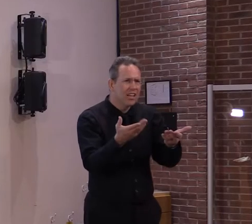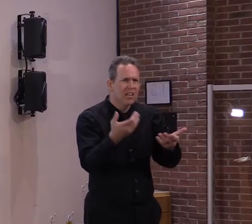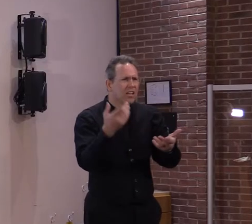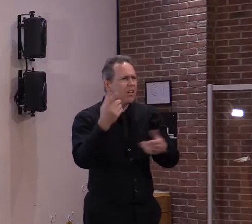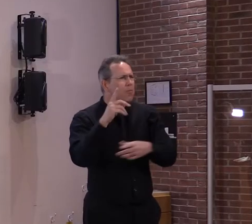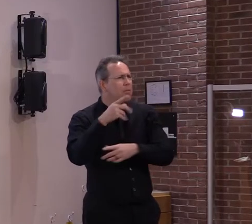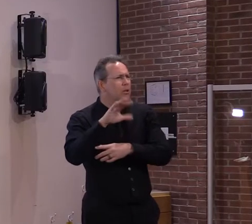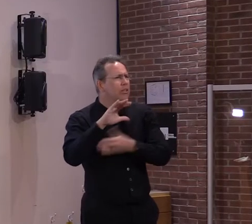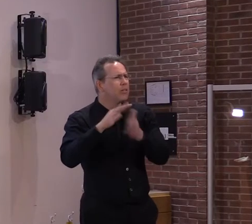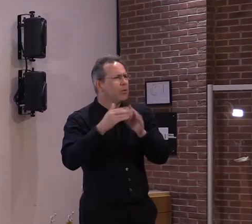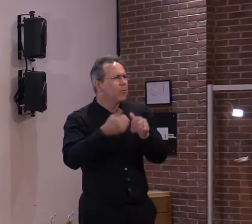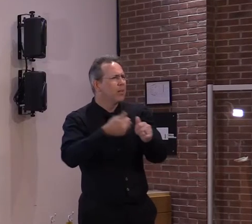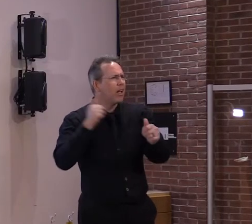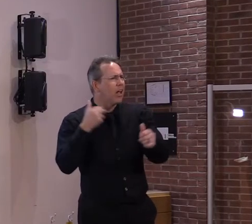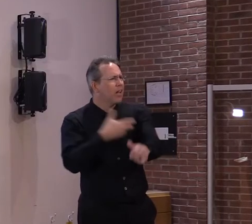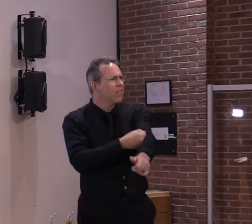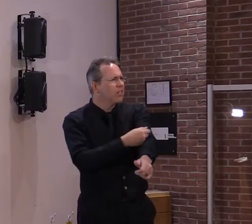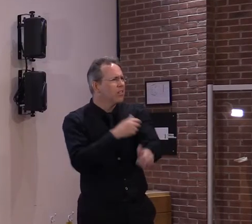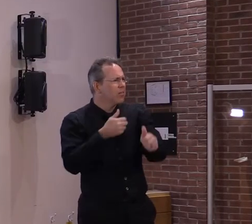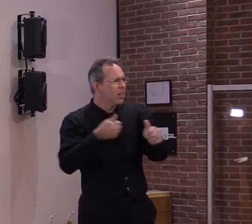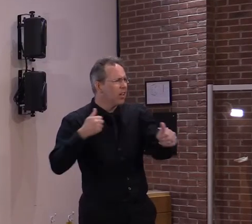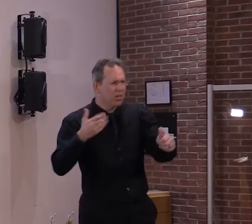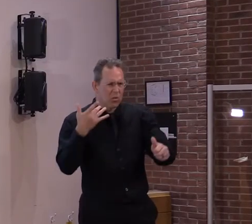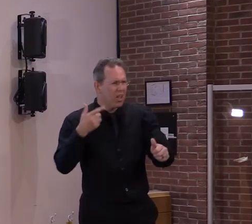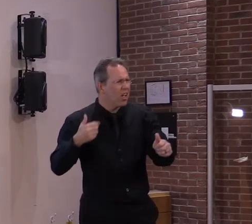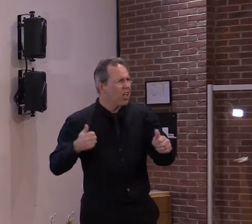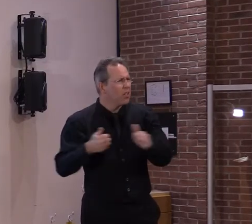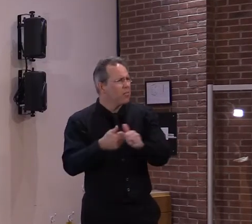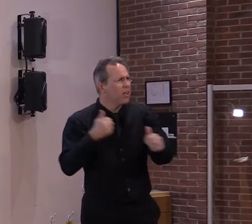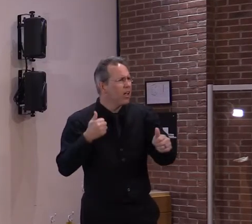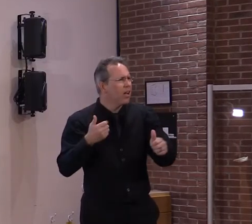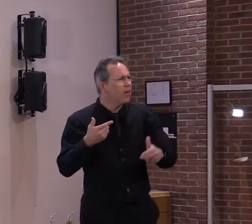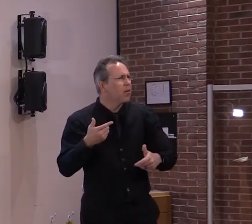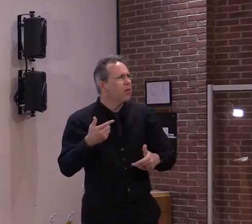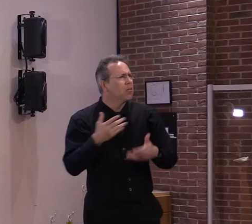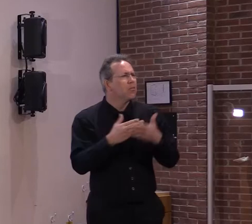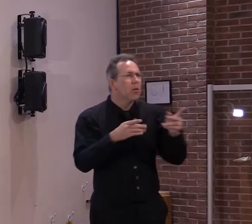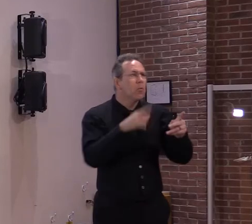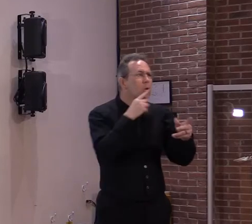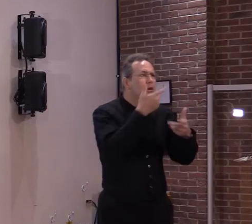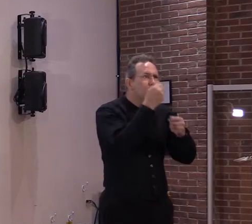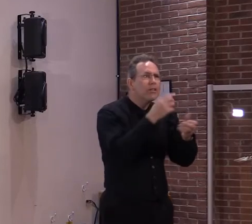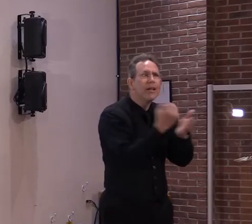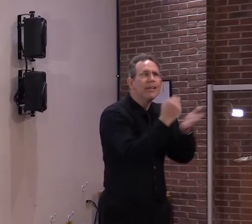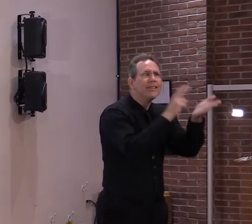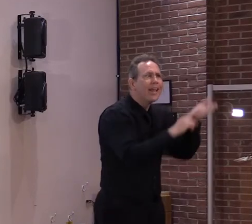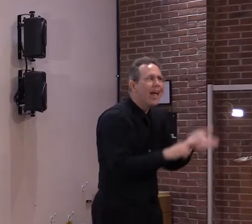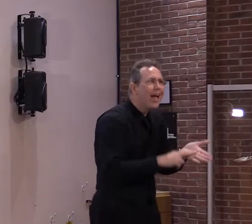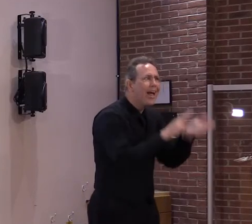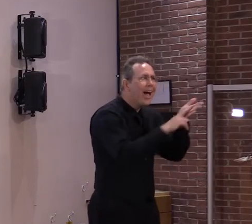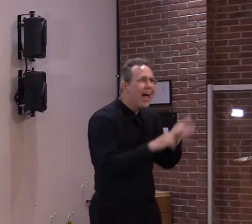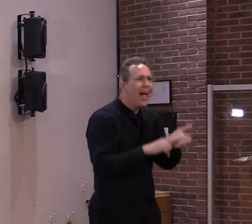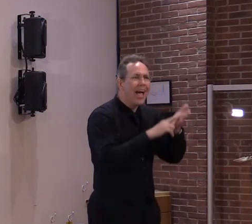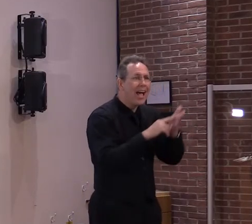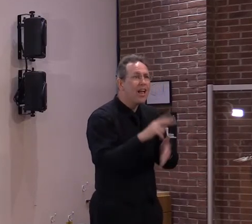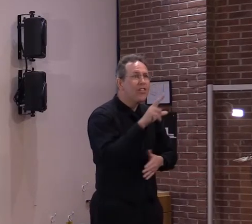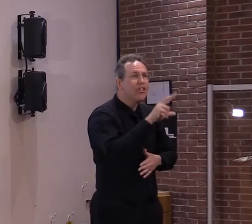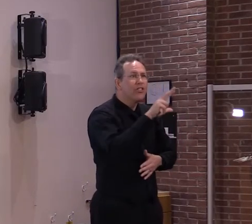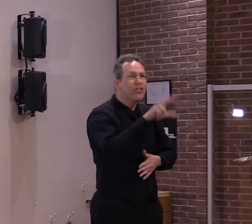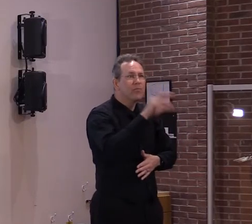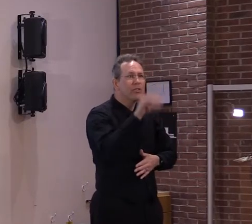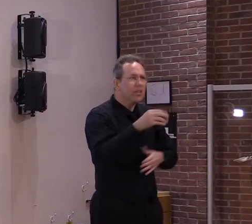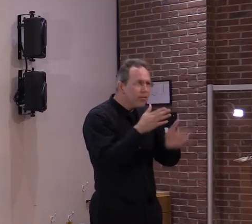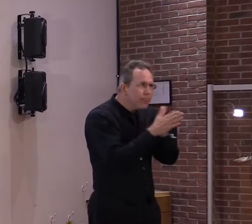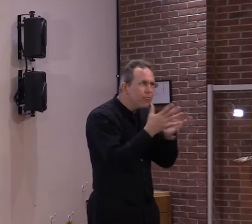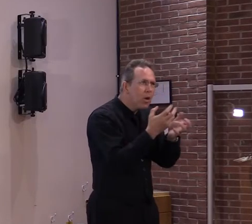20% in the BIPOC community in total versus 33% in Vermont